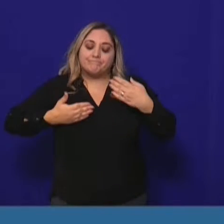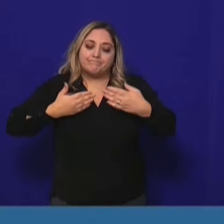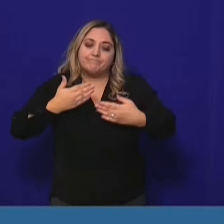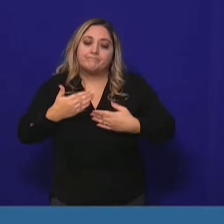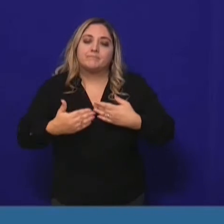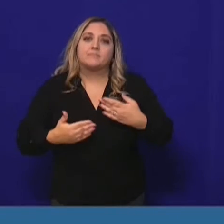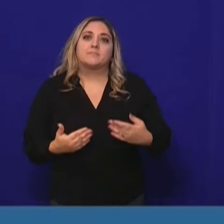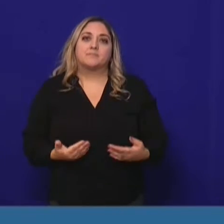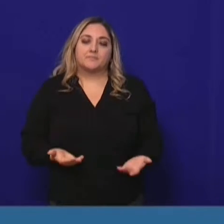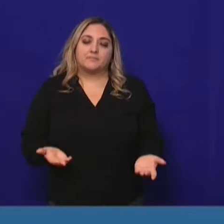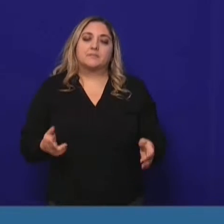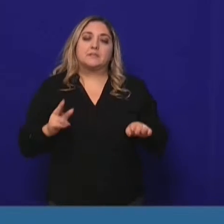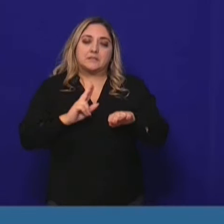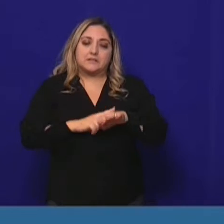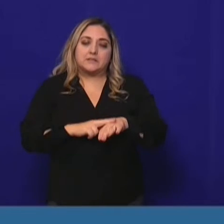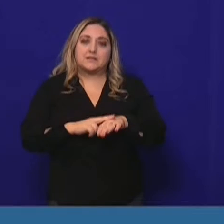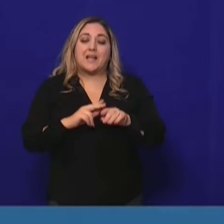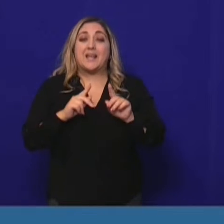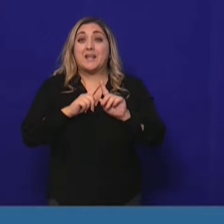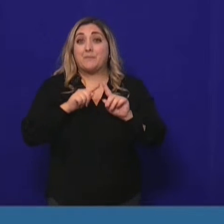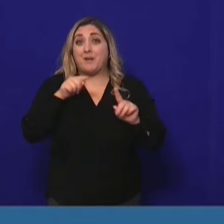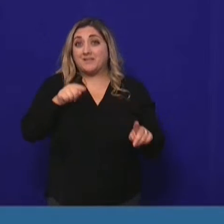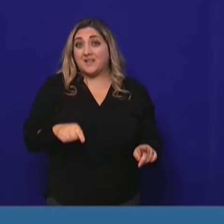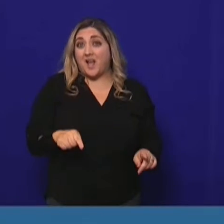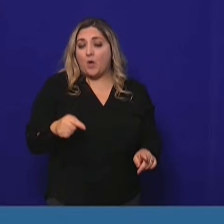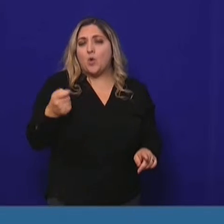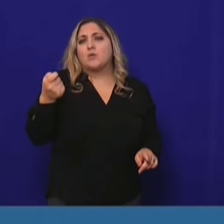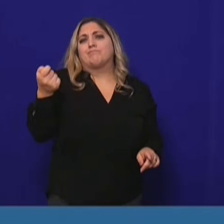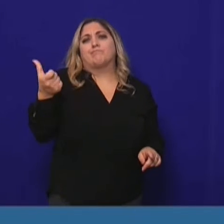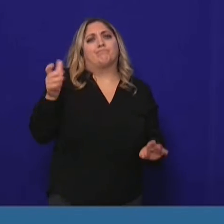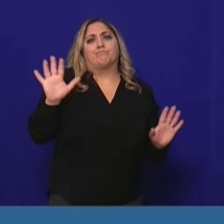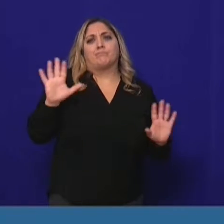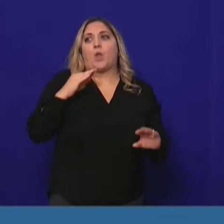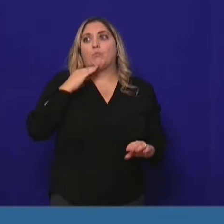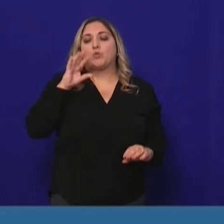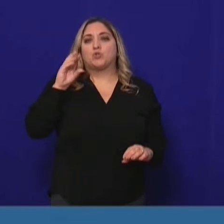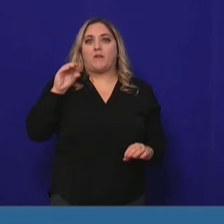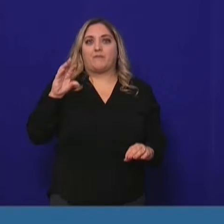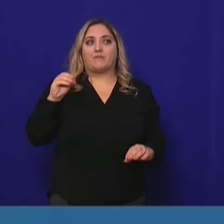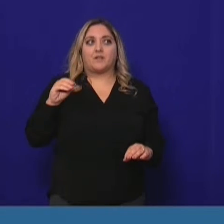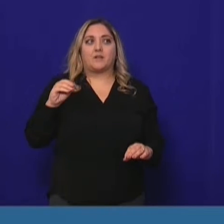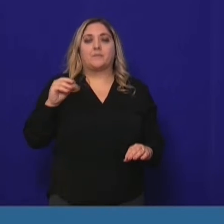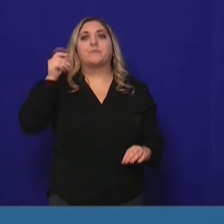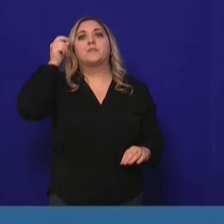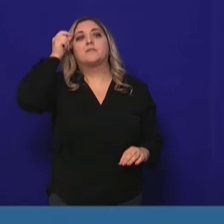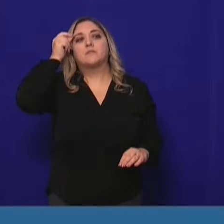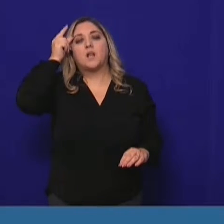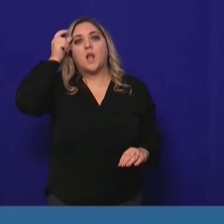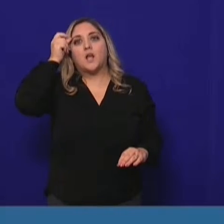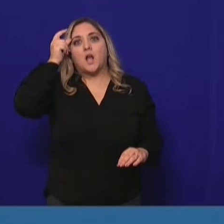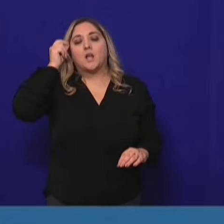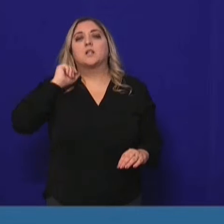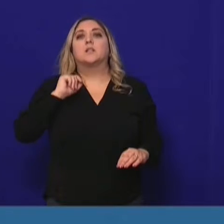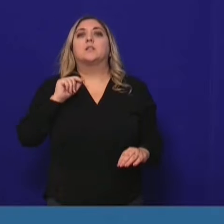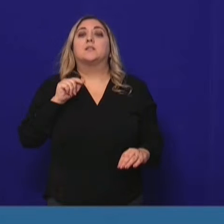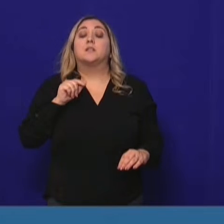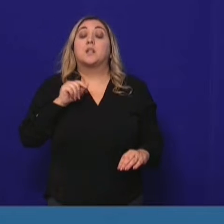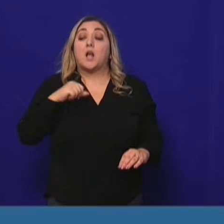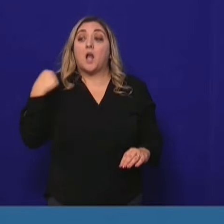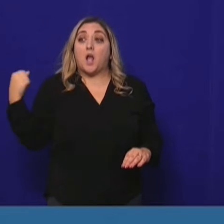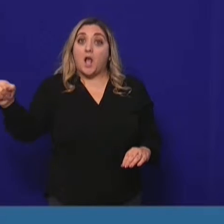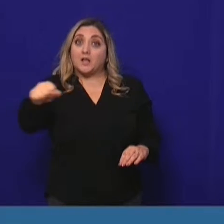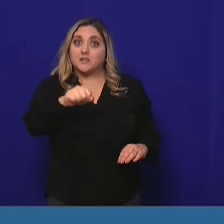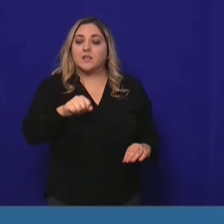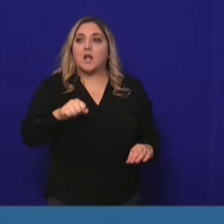ikunu qegħdin jista' jkollhom komplikazzjonijiet oħrajn. Però dawn huma numri li mhumiex daqshekk frekwenti. Niftakru wkoll li